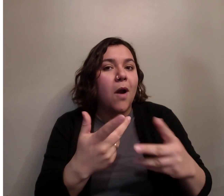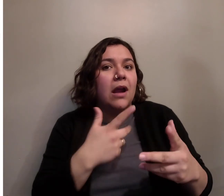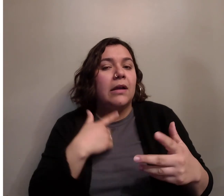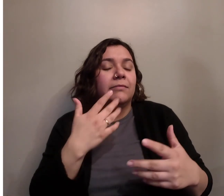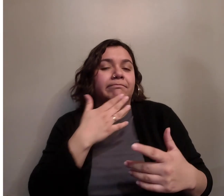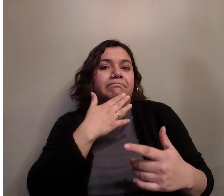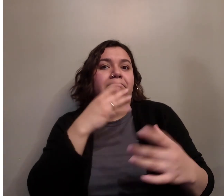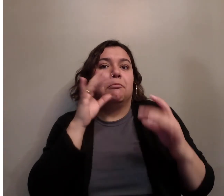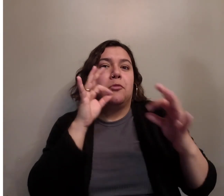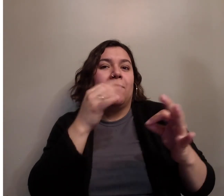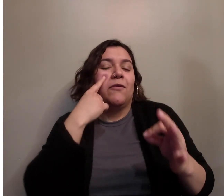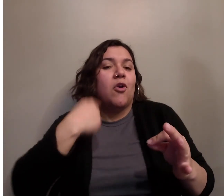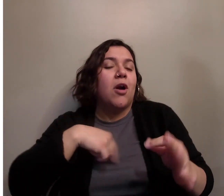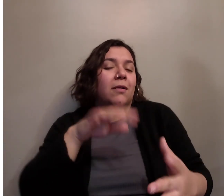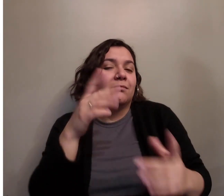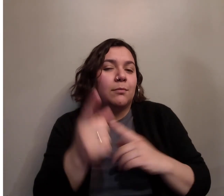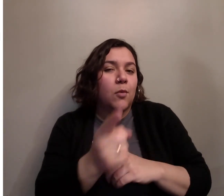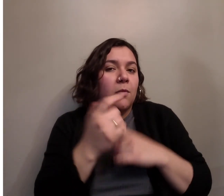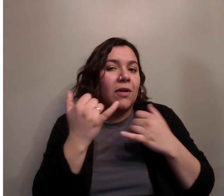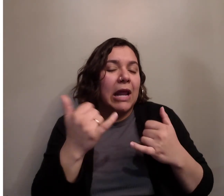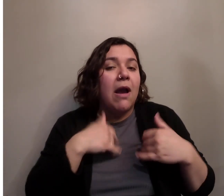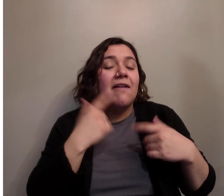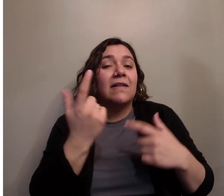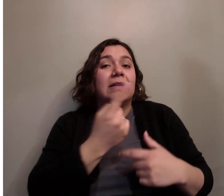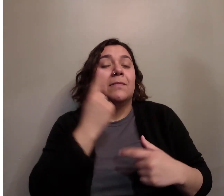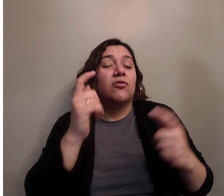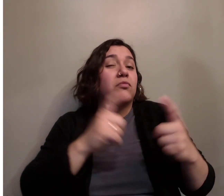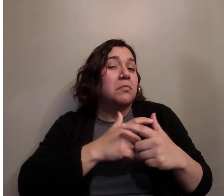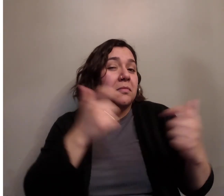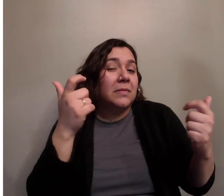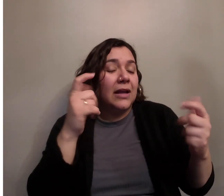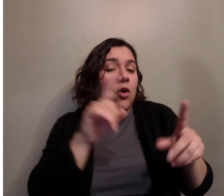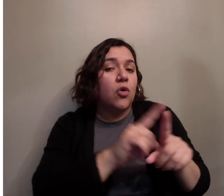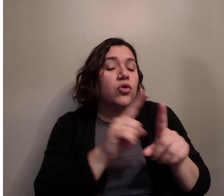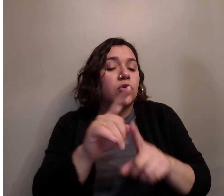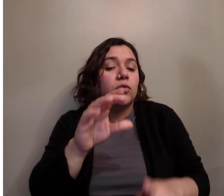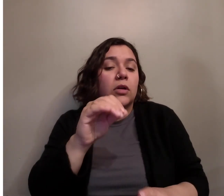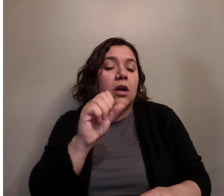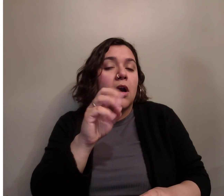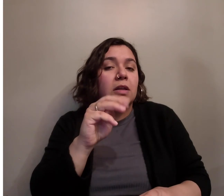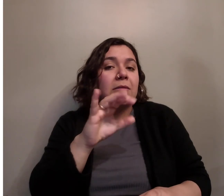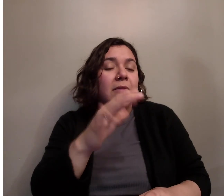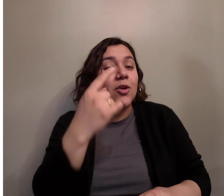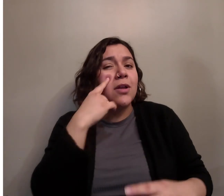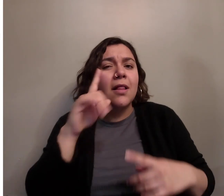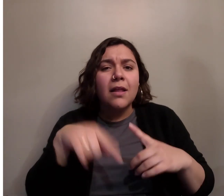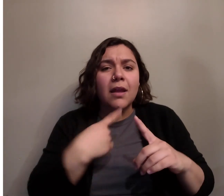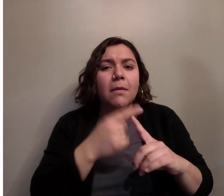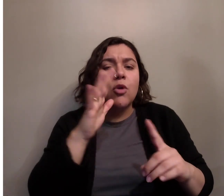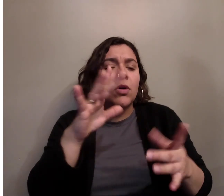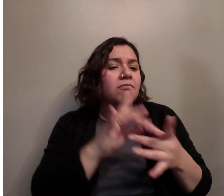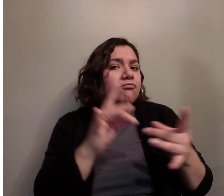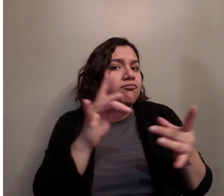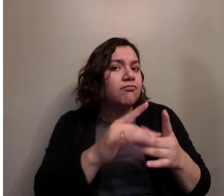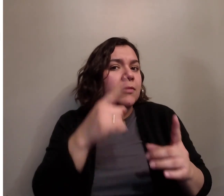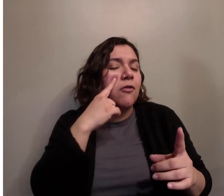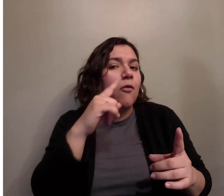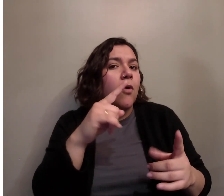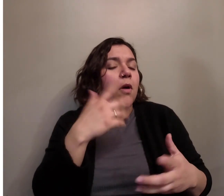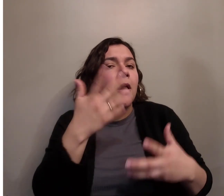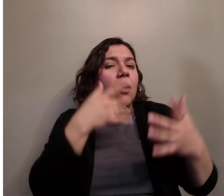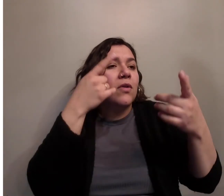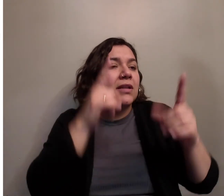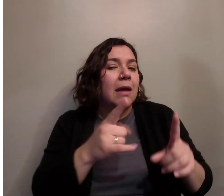be more opportune for our moment now. It's certainly there's something quite large and something quite cosmic. So what do you think about